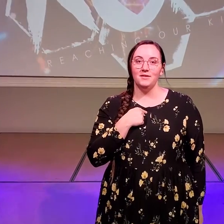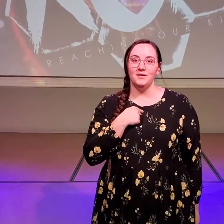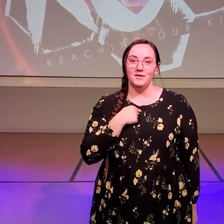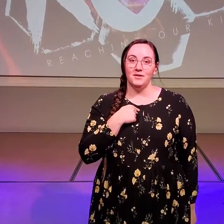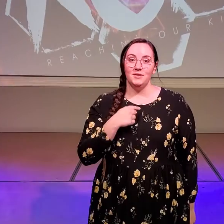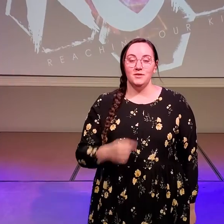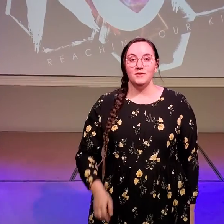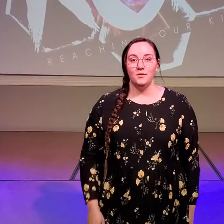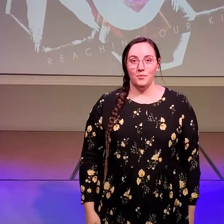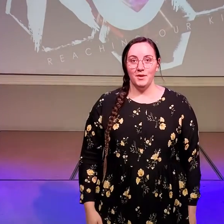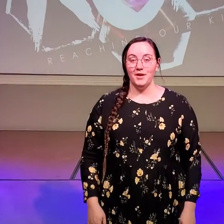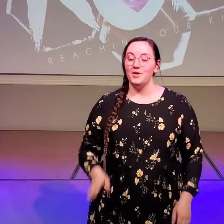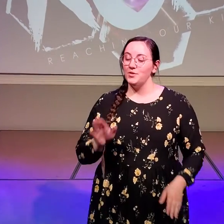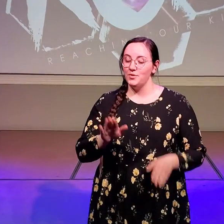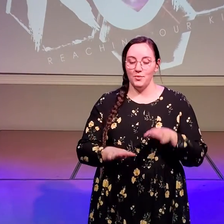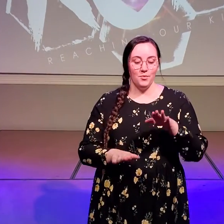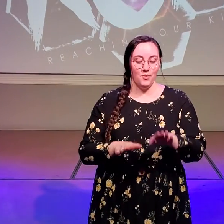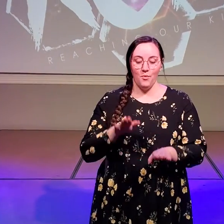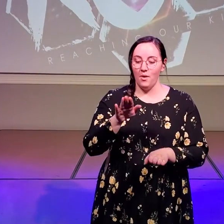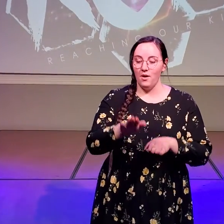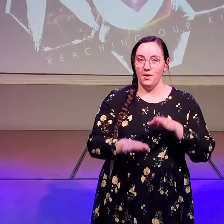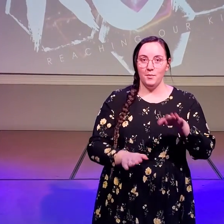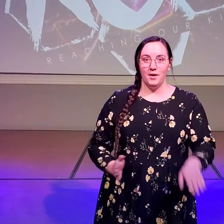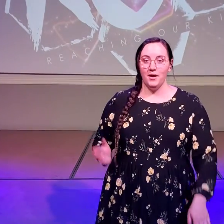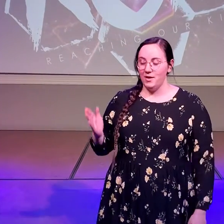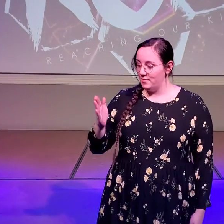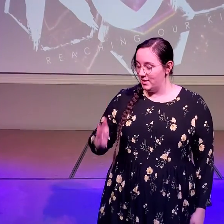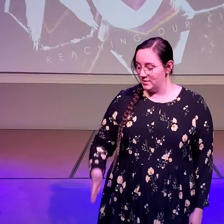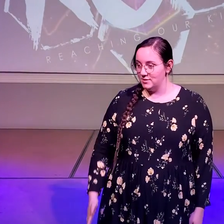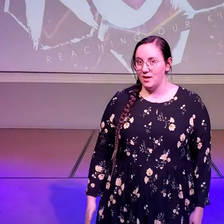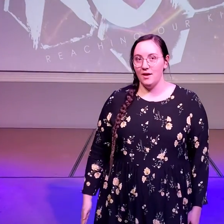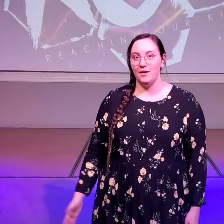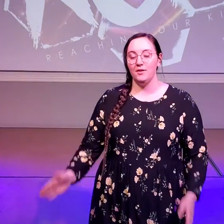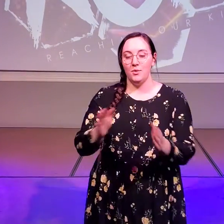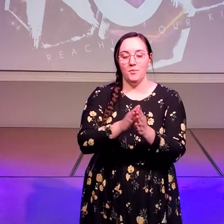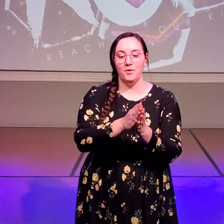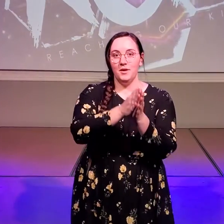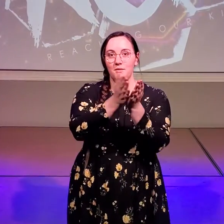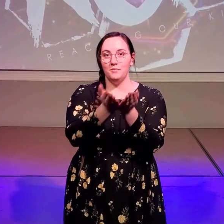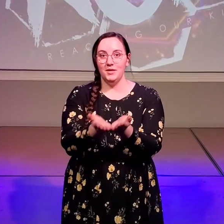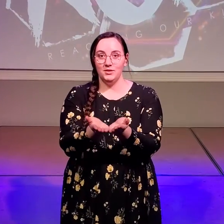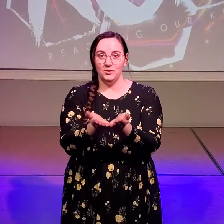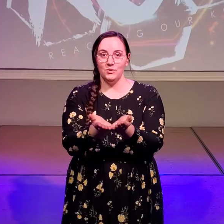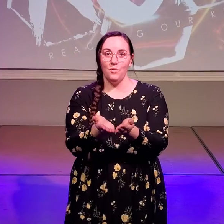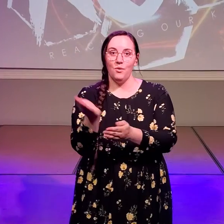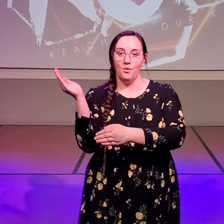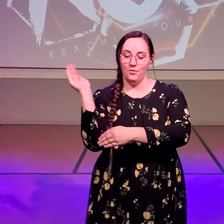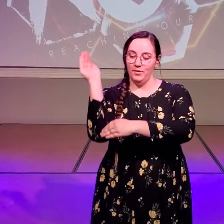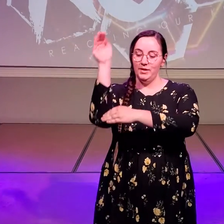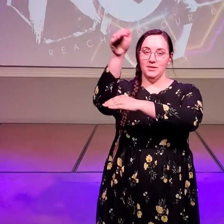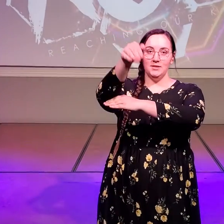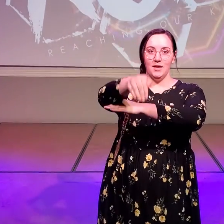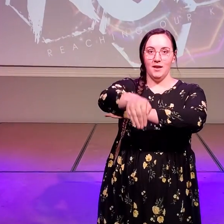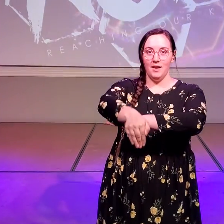But when you walk by my side Read me stories at